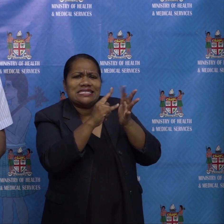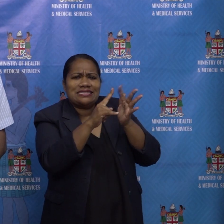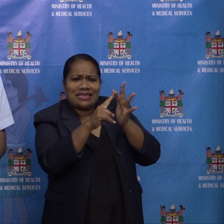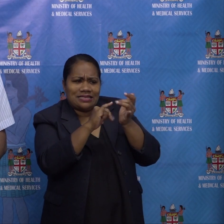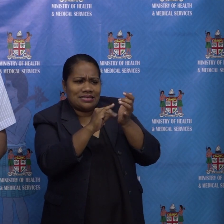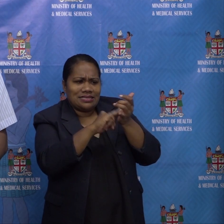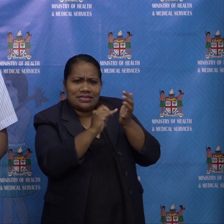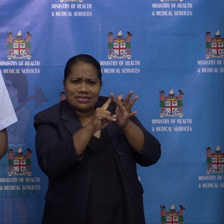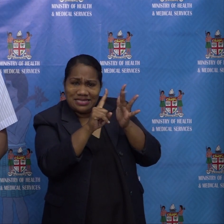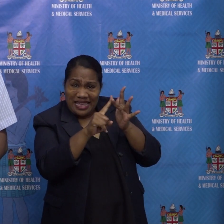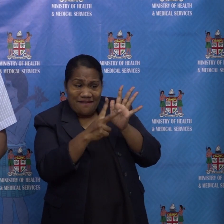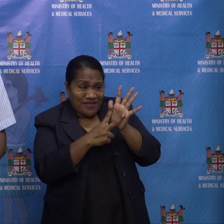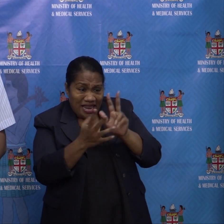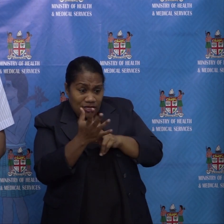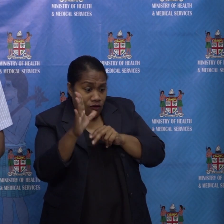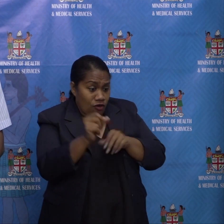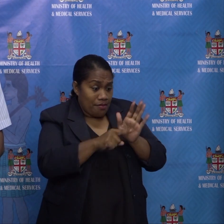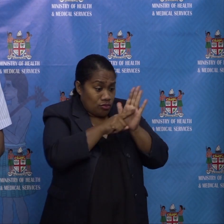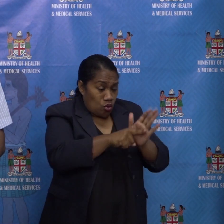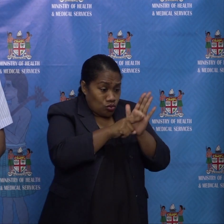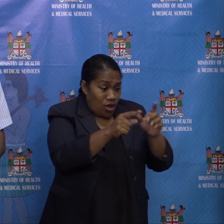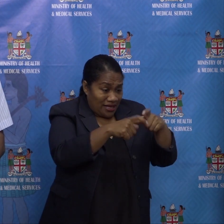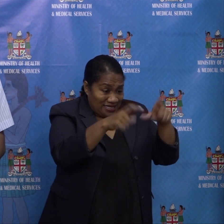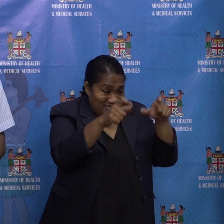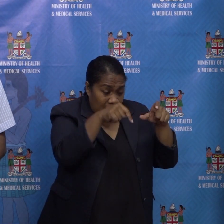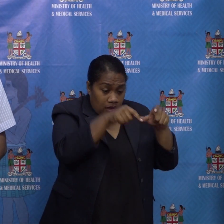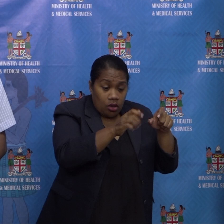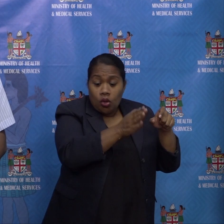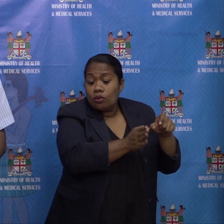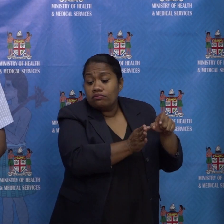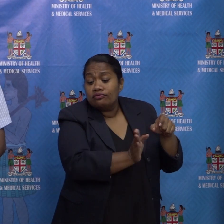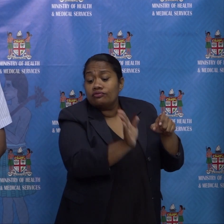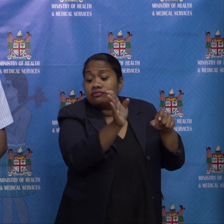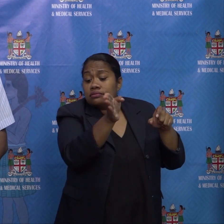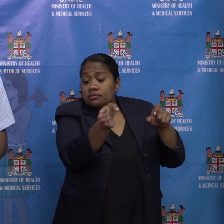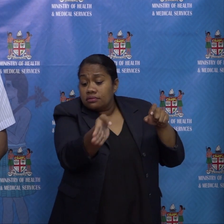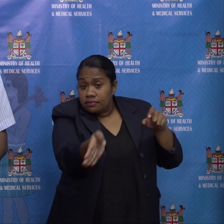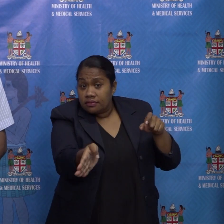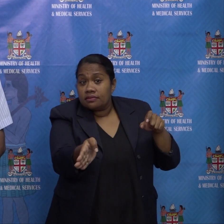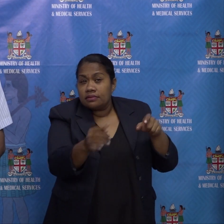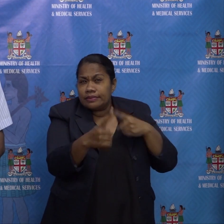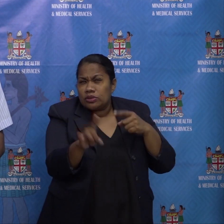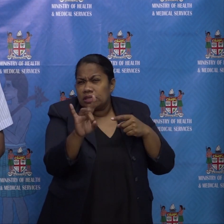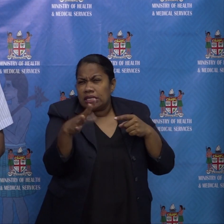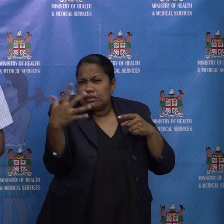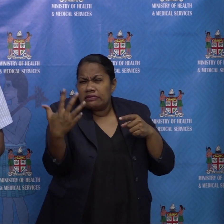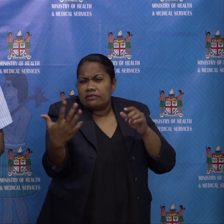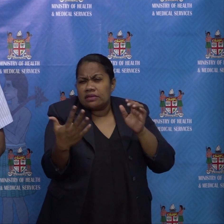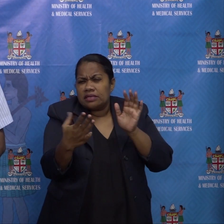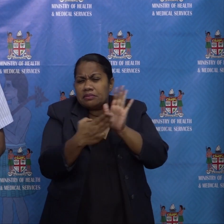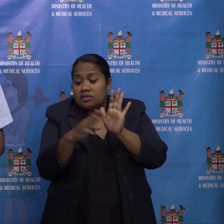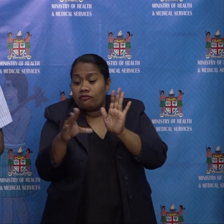from the Lautoka city end, as you go down the hill and about 10 to 15 meters from